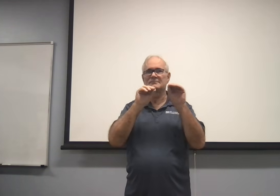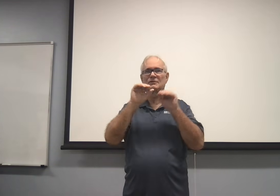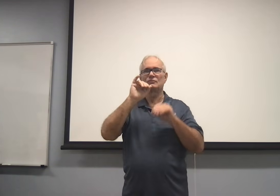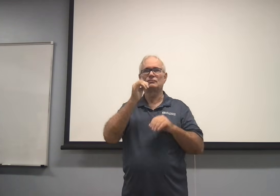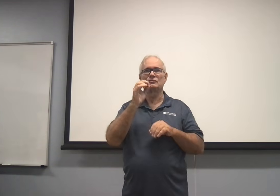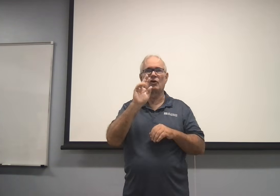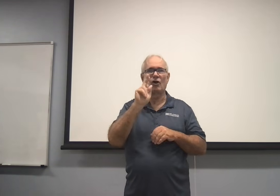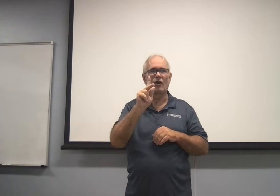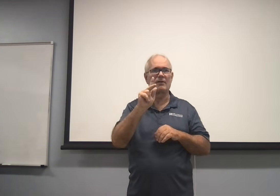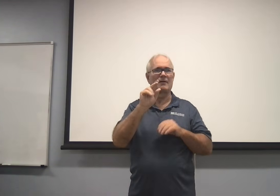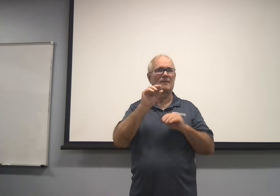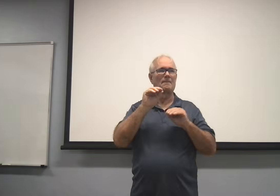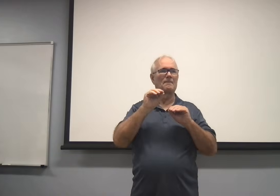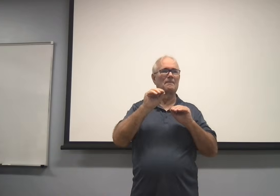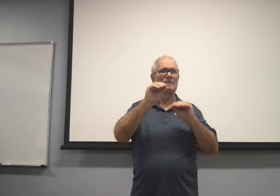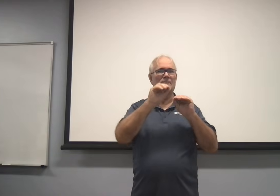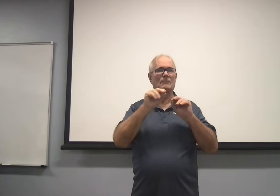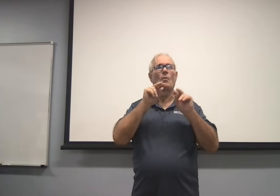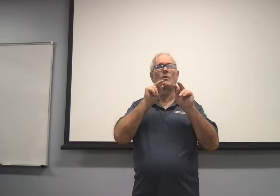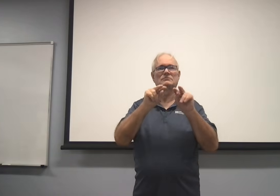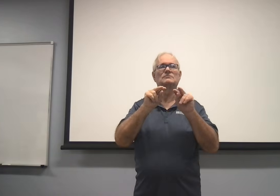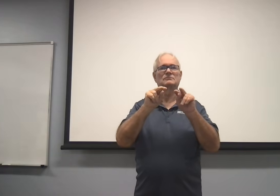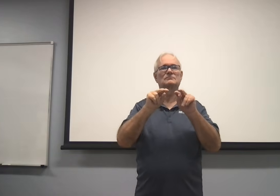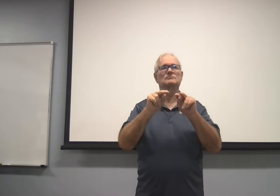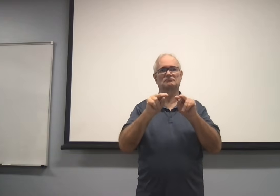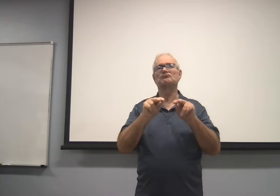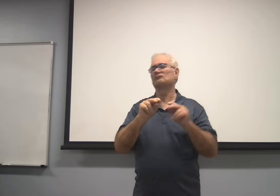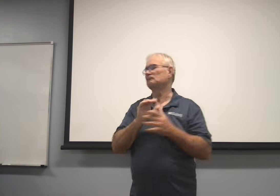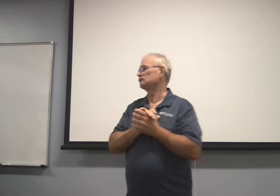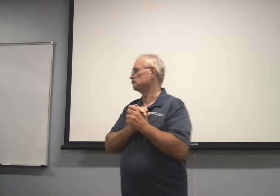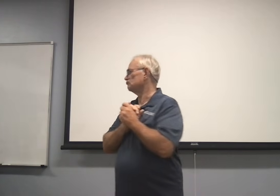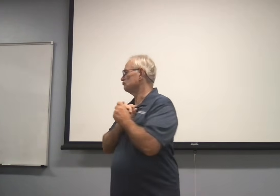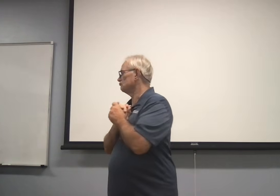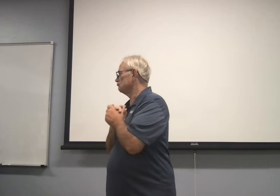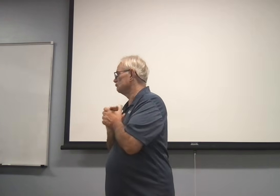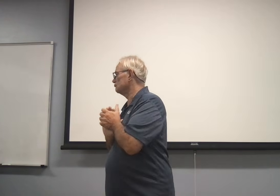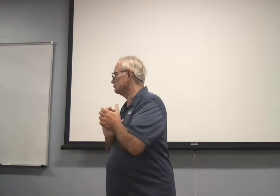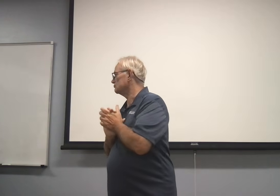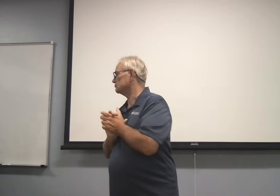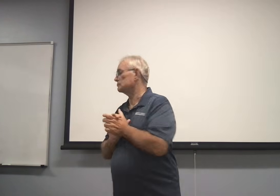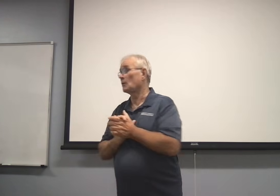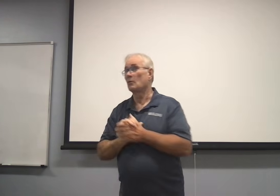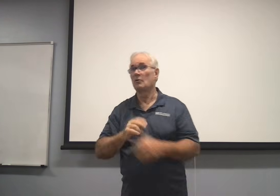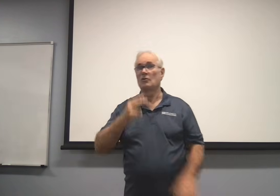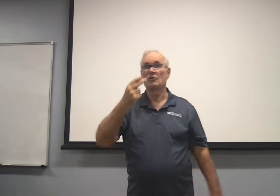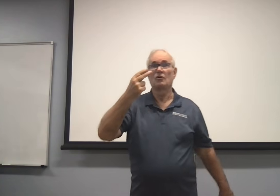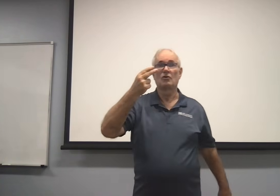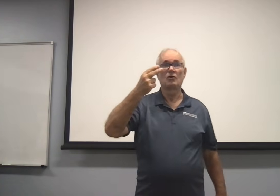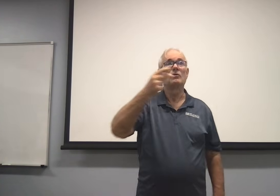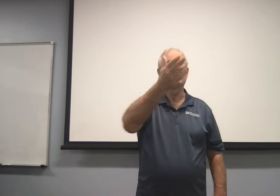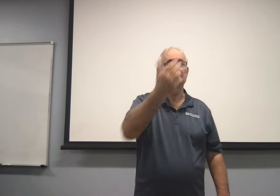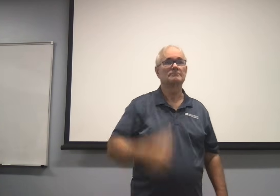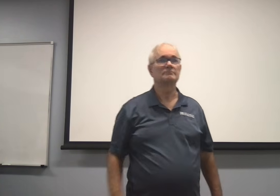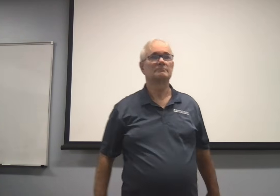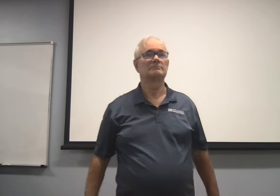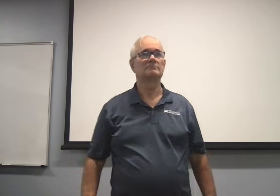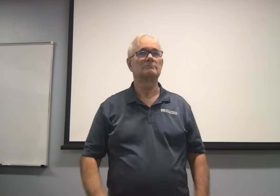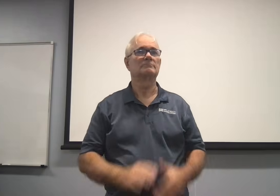Watch the movement of the hand to see that little bit of a jerk that the wrist takes. Oh, go ahead. The